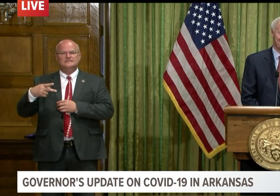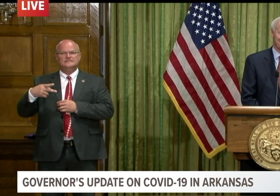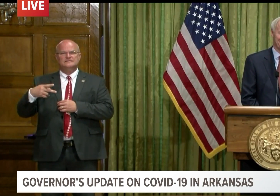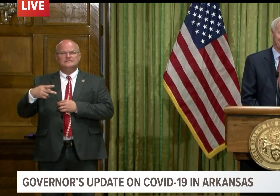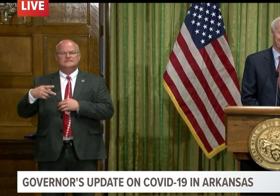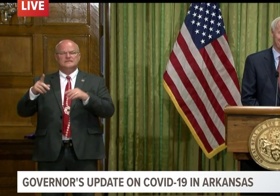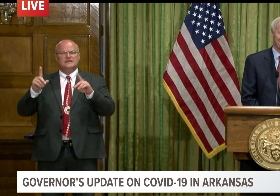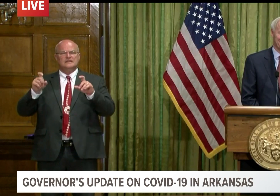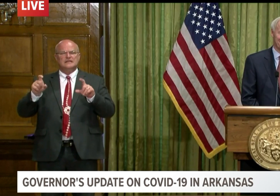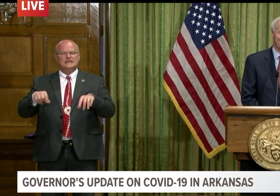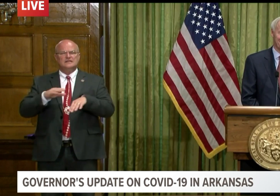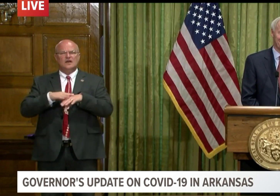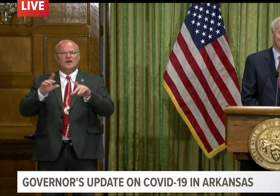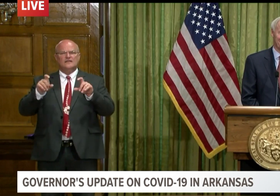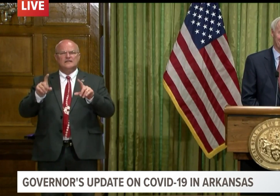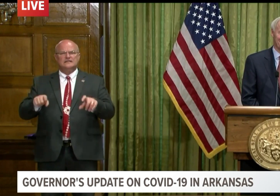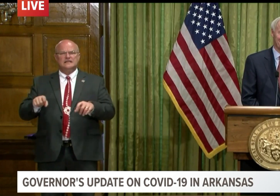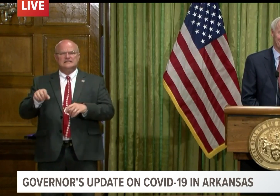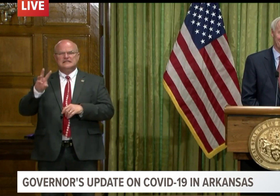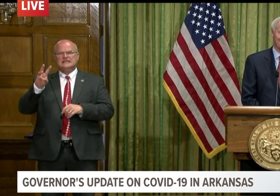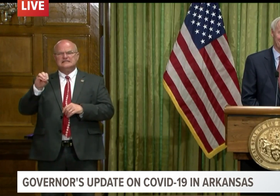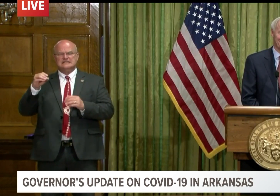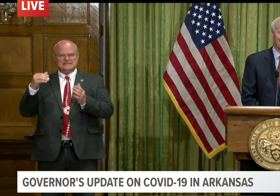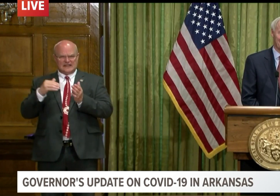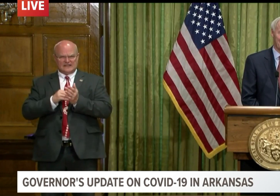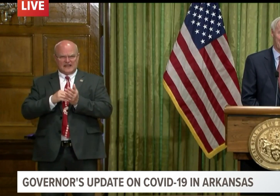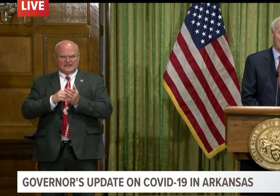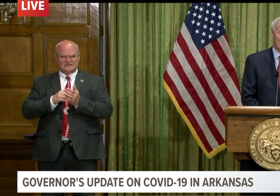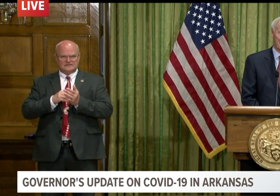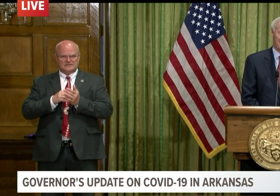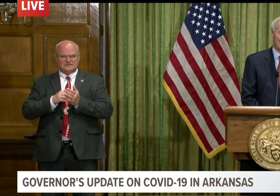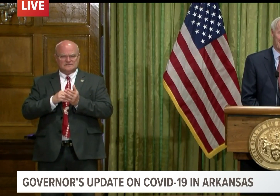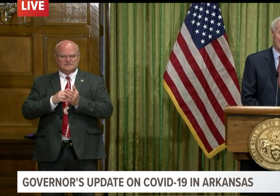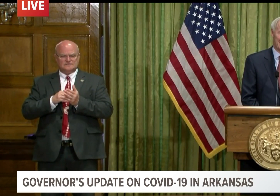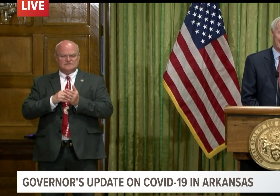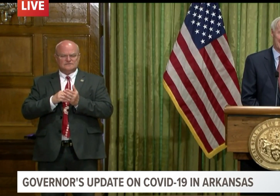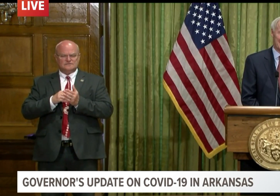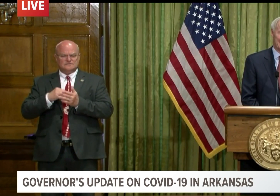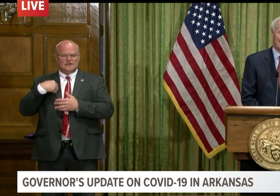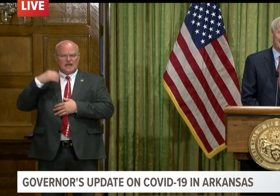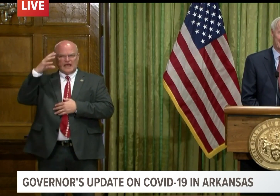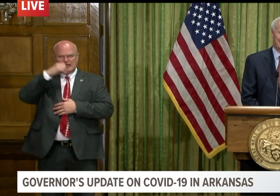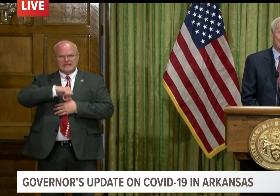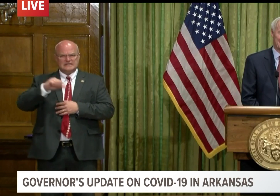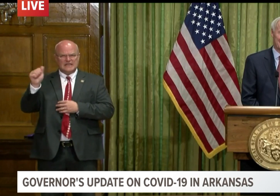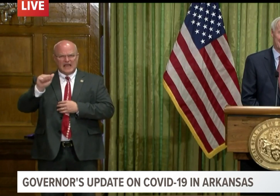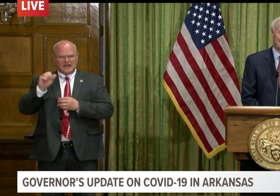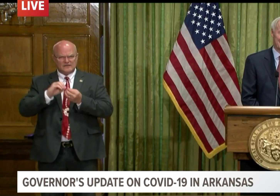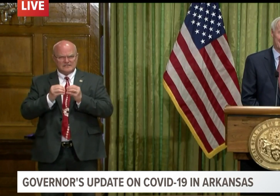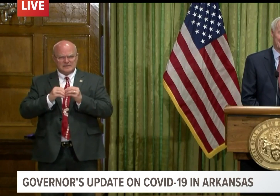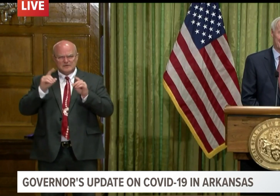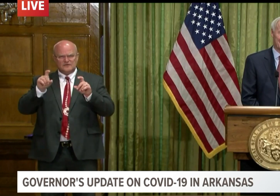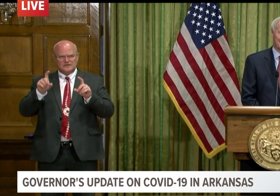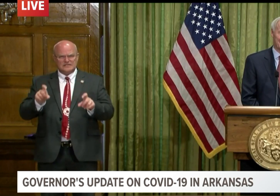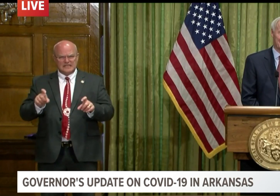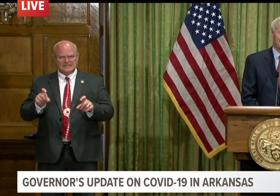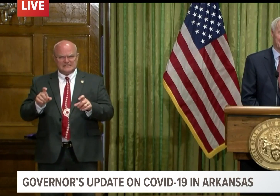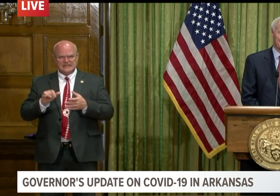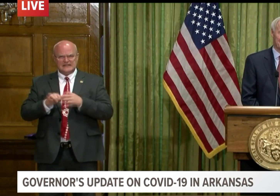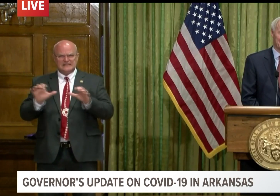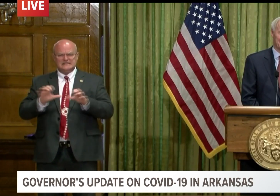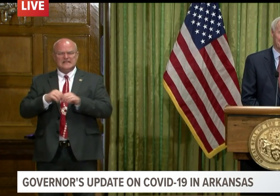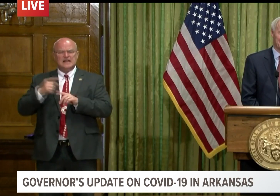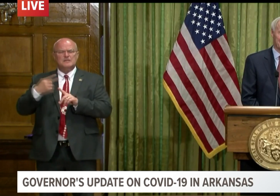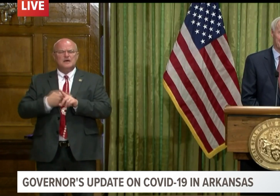testing, the 60,000, I wanted to see if you had, I guess, what the average number is for testing that's conducted